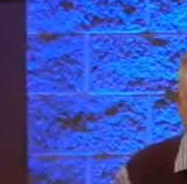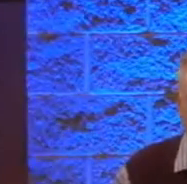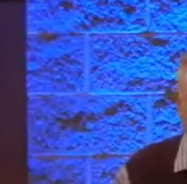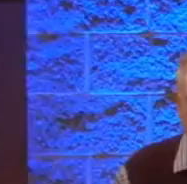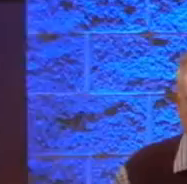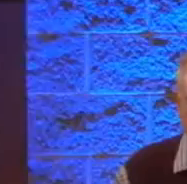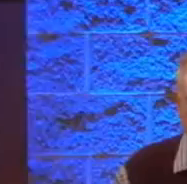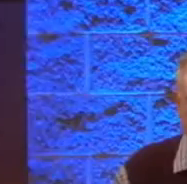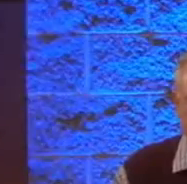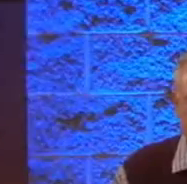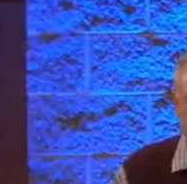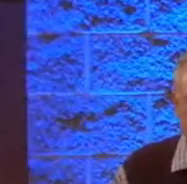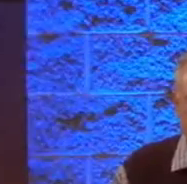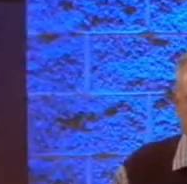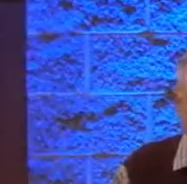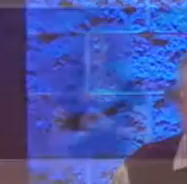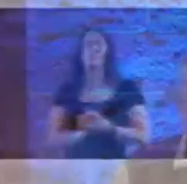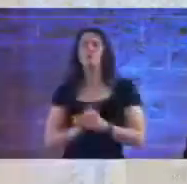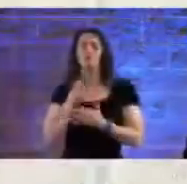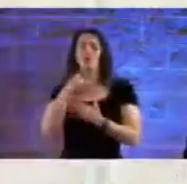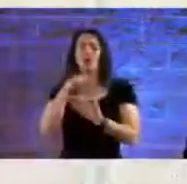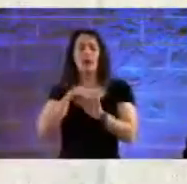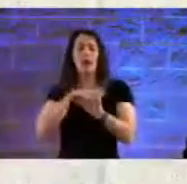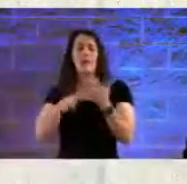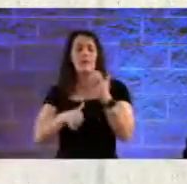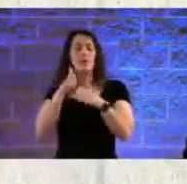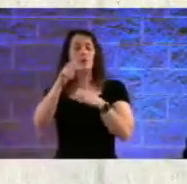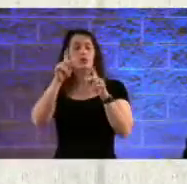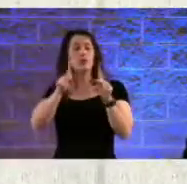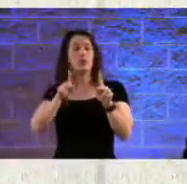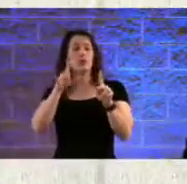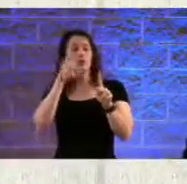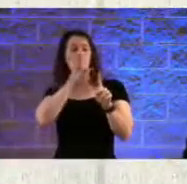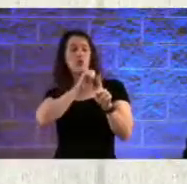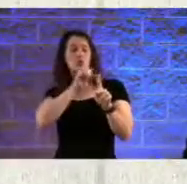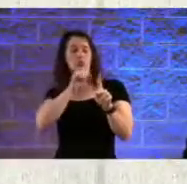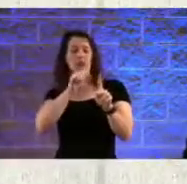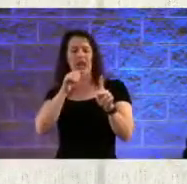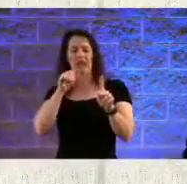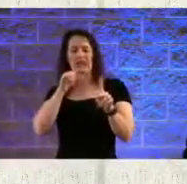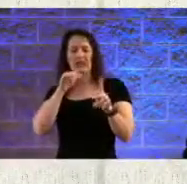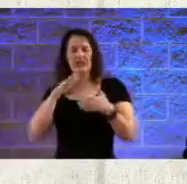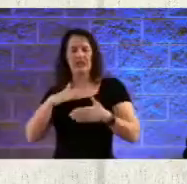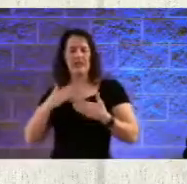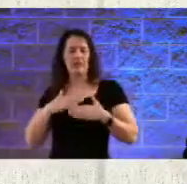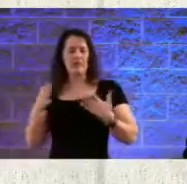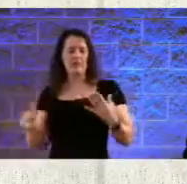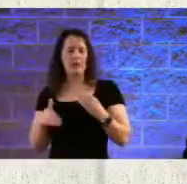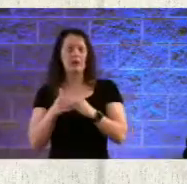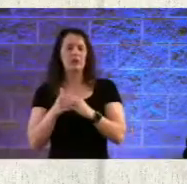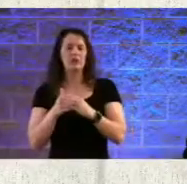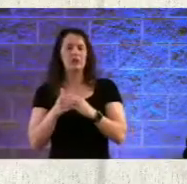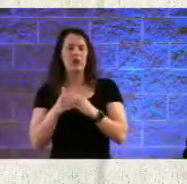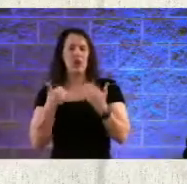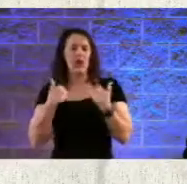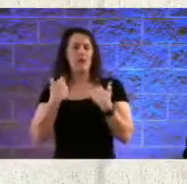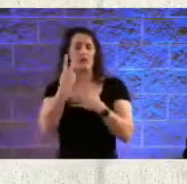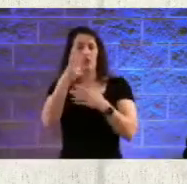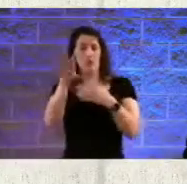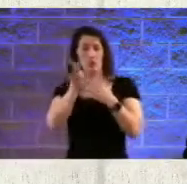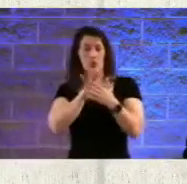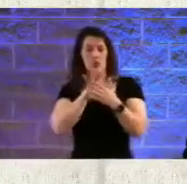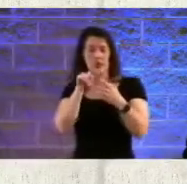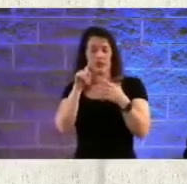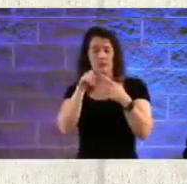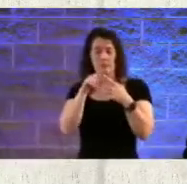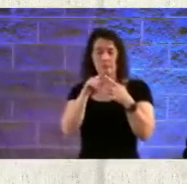divorce assumption. He says that most people will assume who are stuck in an unhappy marriage, they have one of two choices.